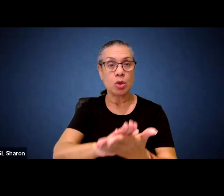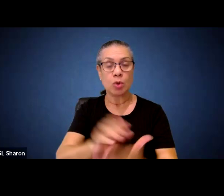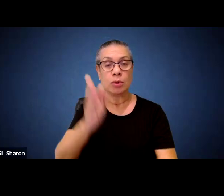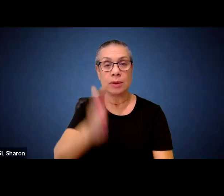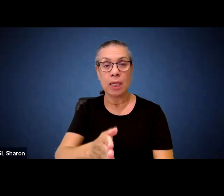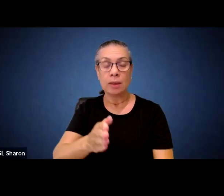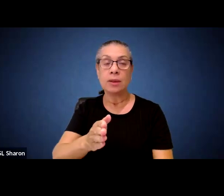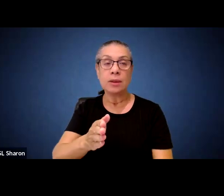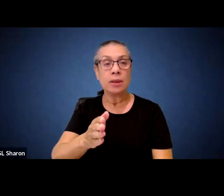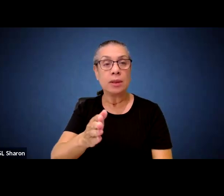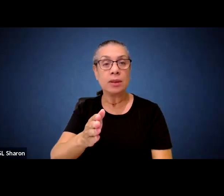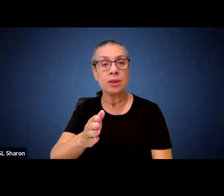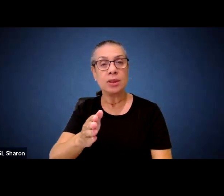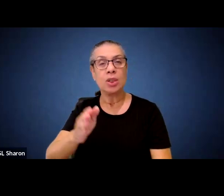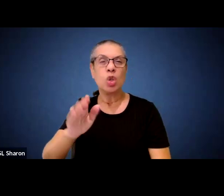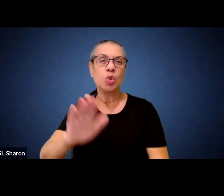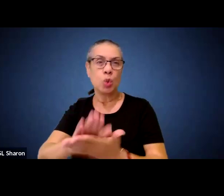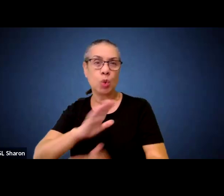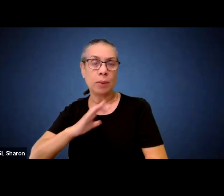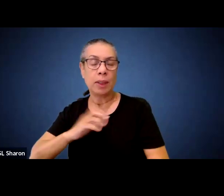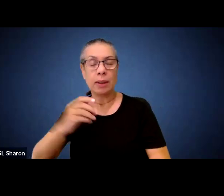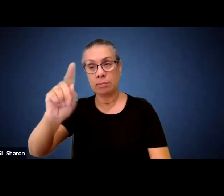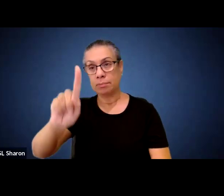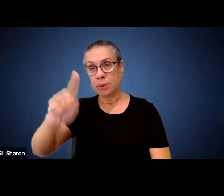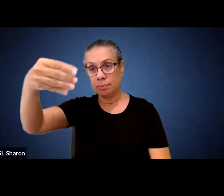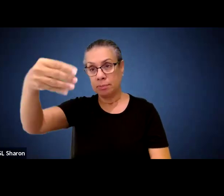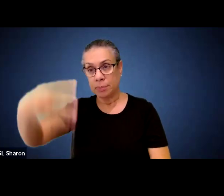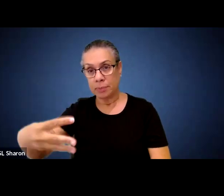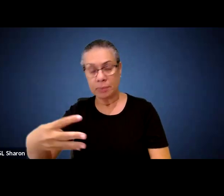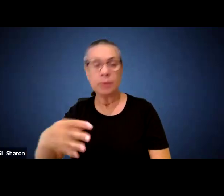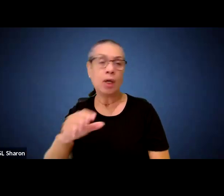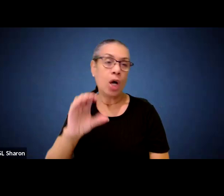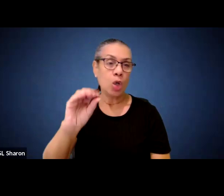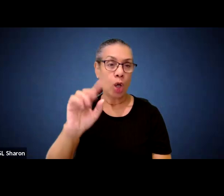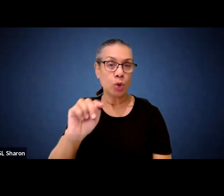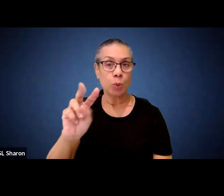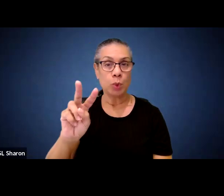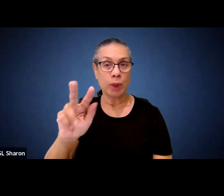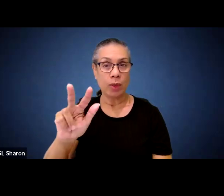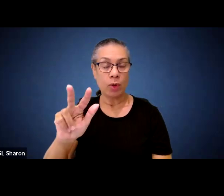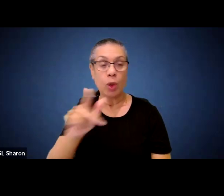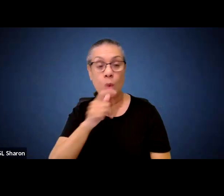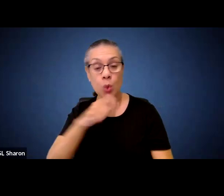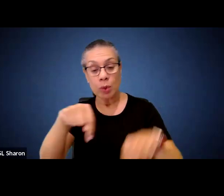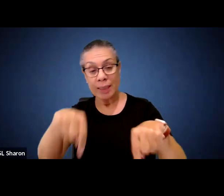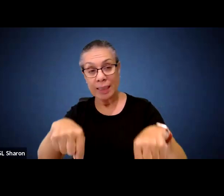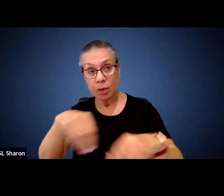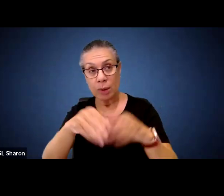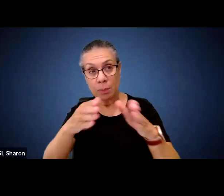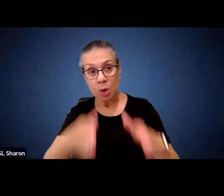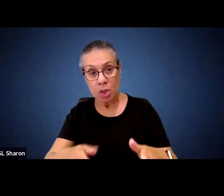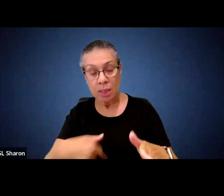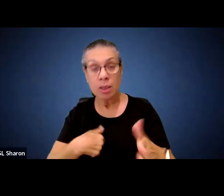bostonpublicschools.org/school-committee, under the October 23rd meeting link. For those joining us in person, you can access the